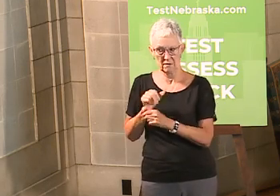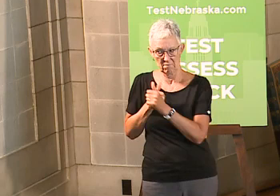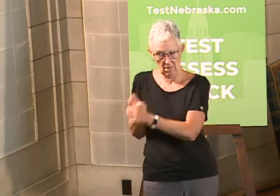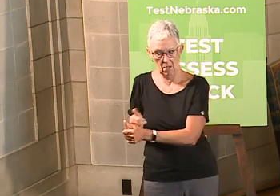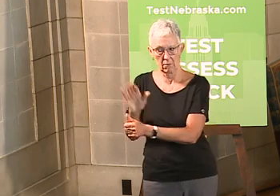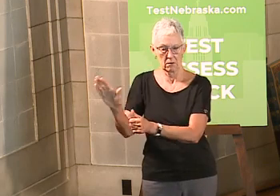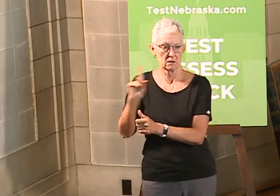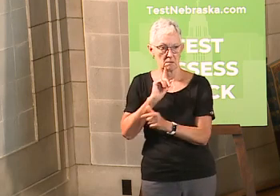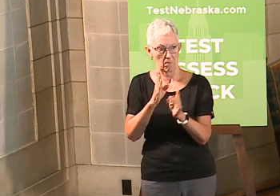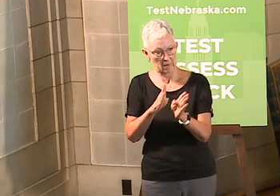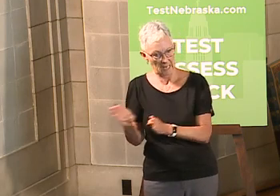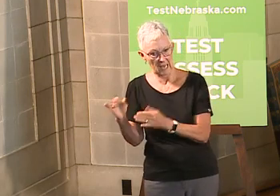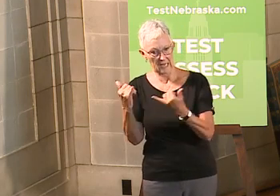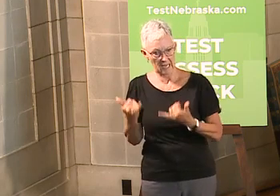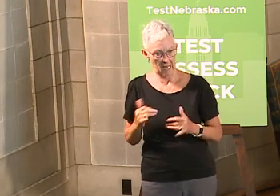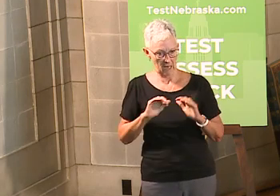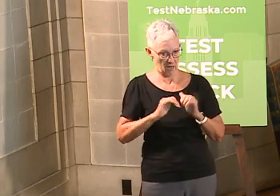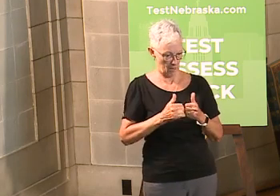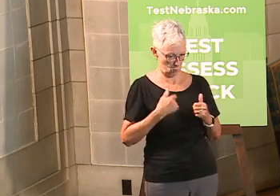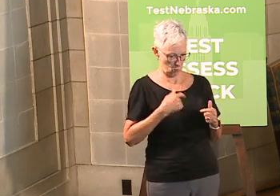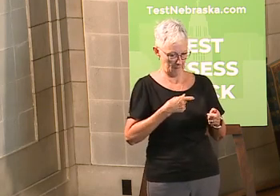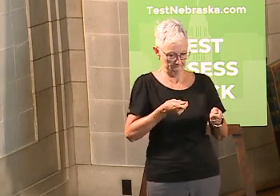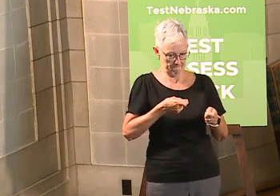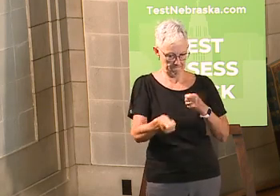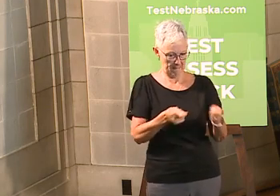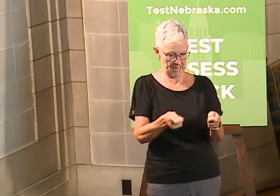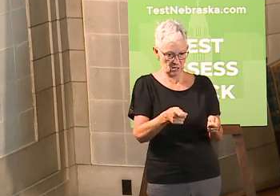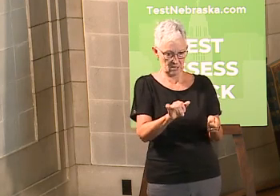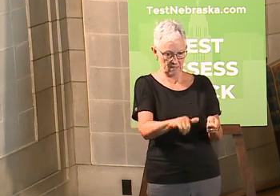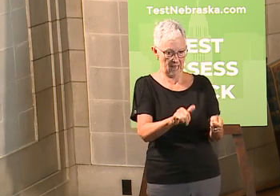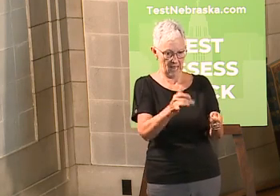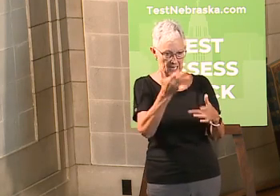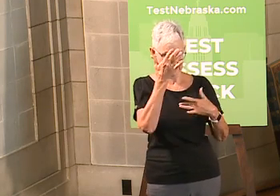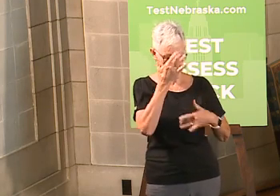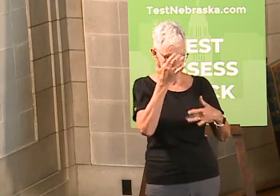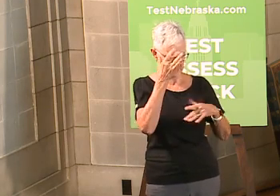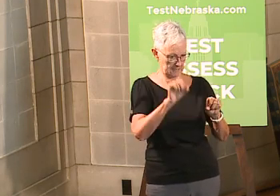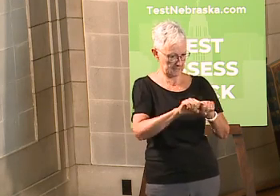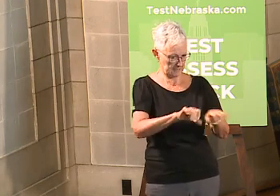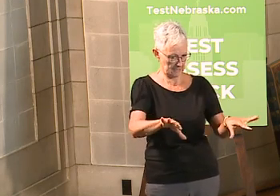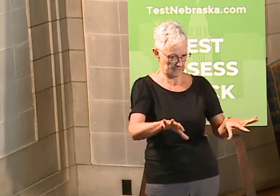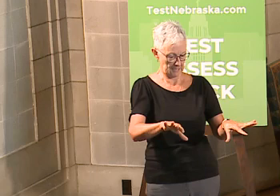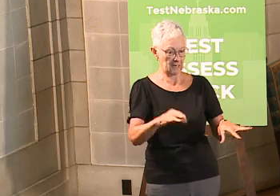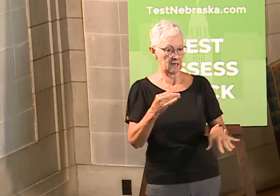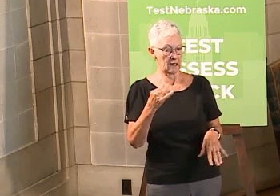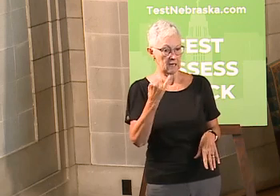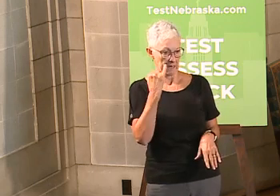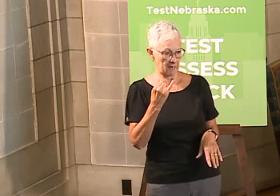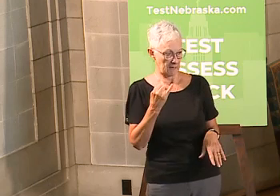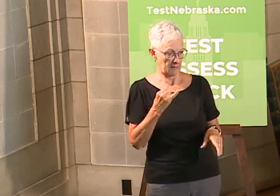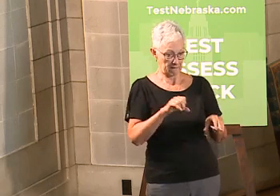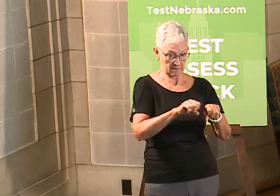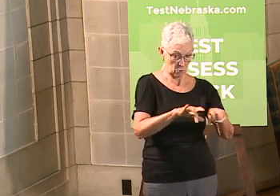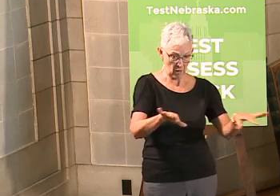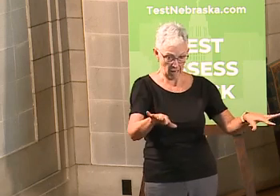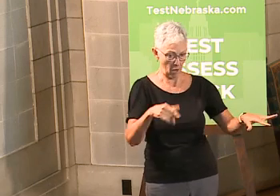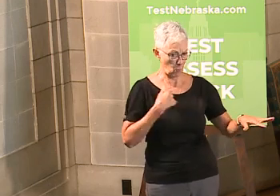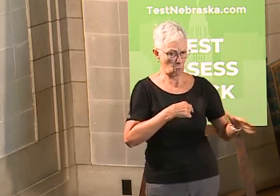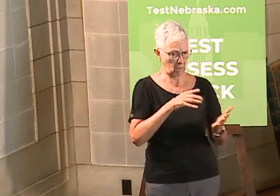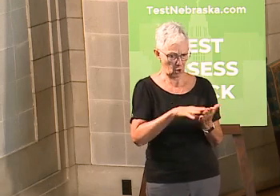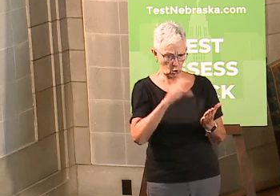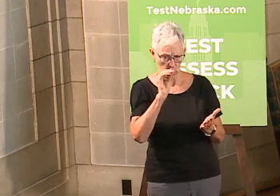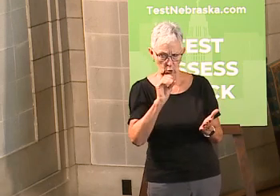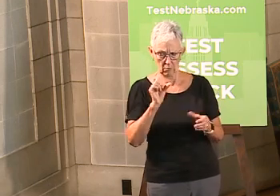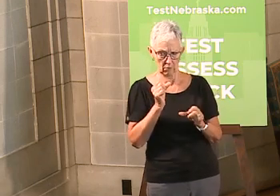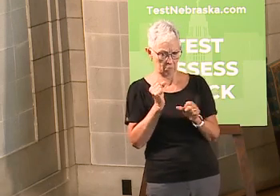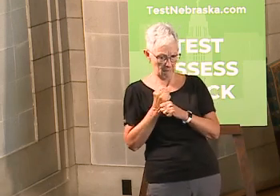we manage this specific outbreak with regard to coronavirus. And of course, we're going to make adjustments to it as we learn things and try things to be